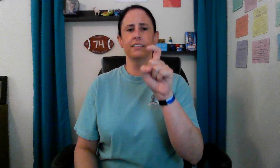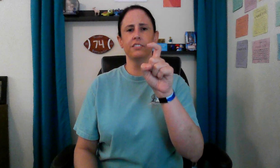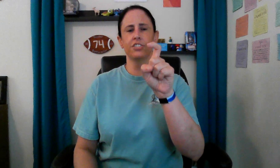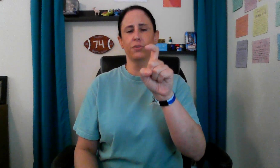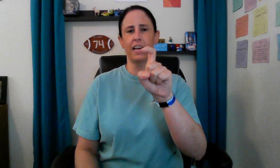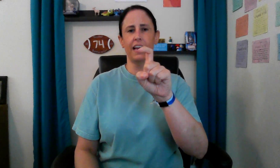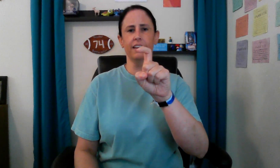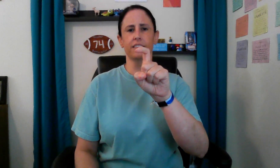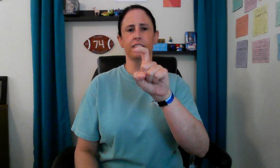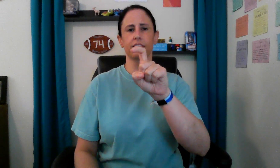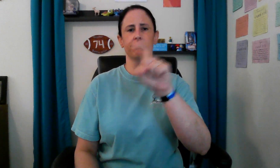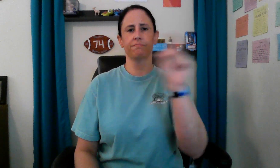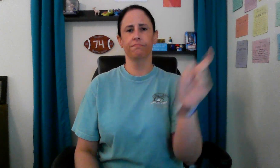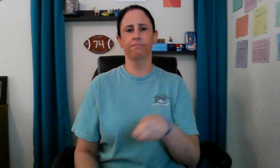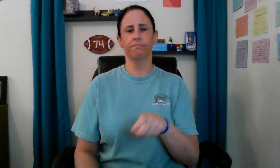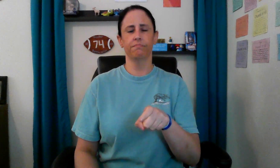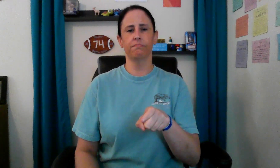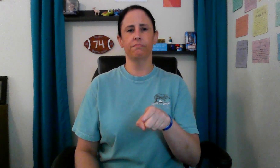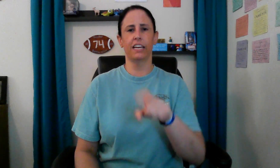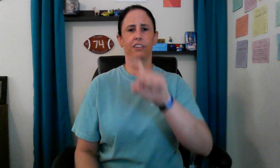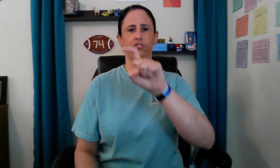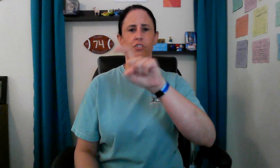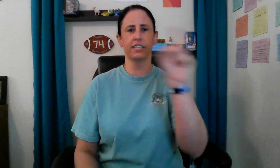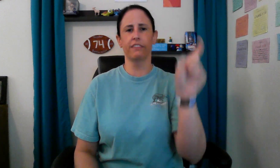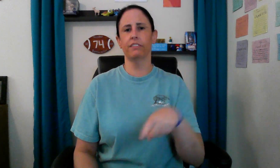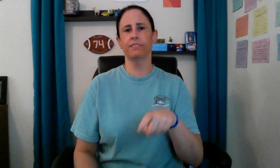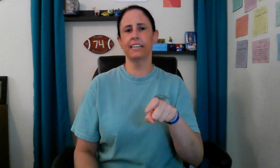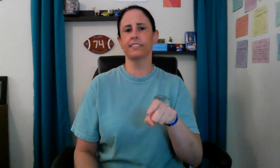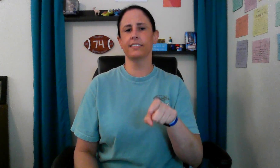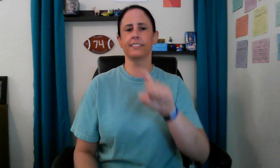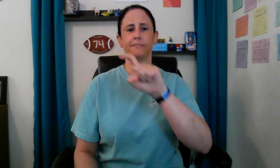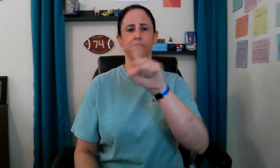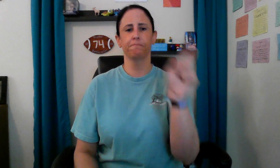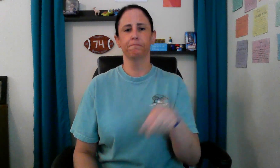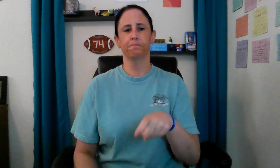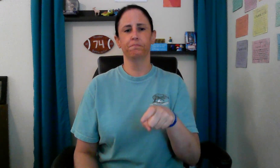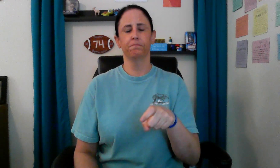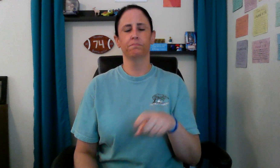Texas, do an X and draw 7, Texas.